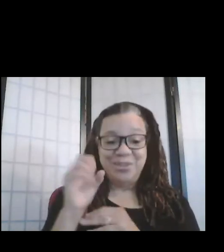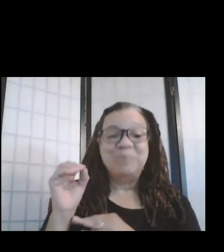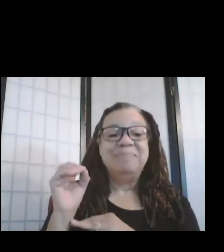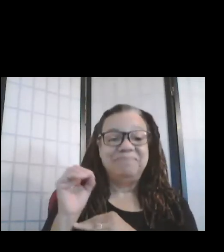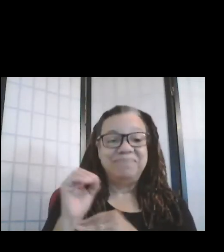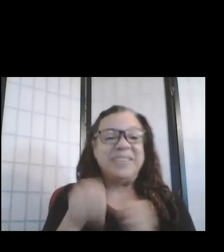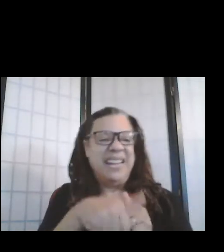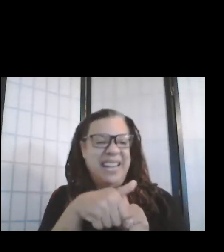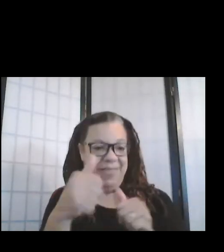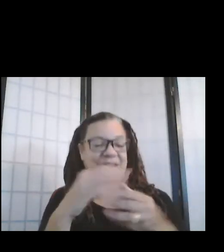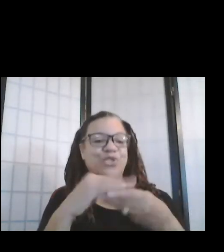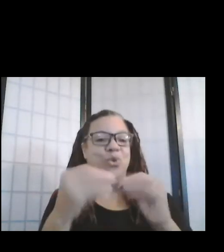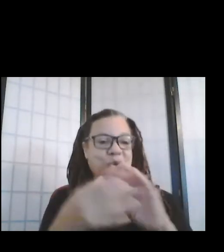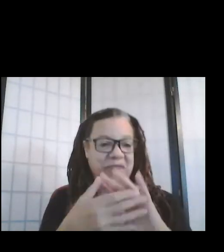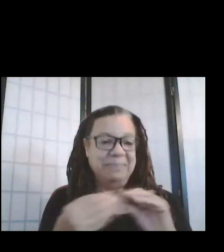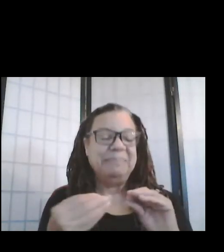Here's one that